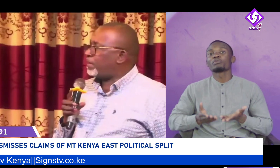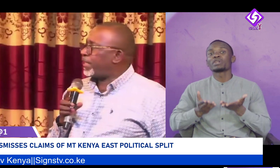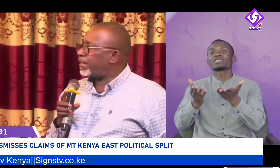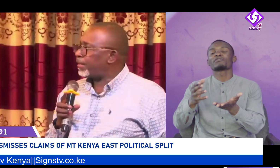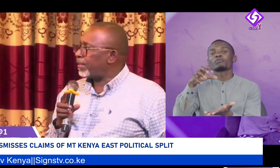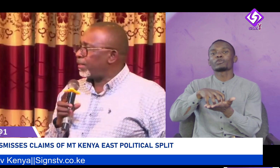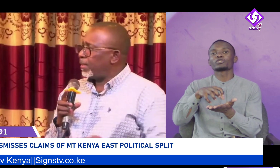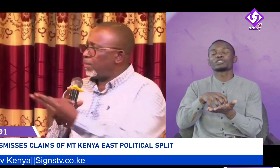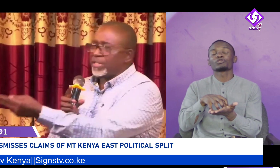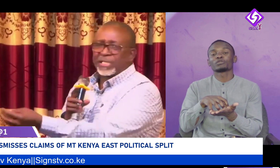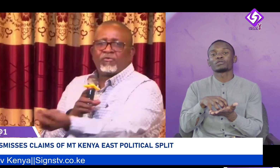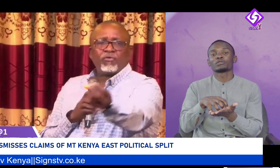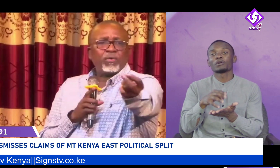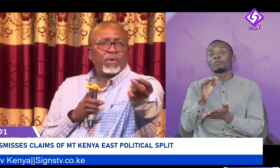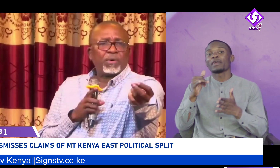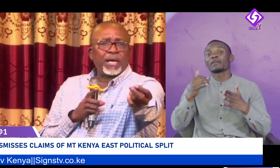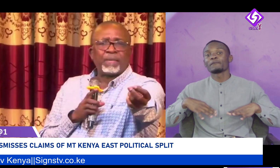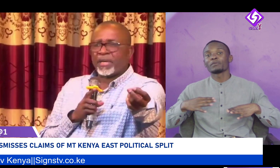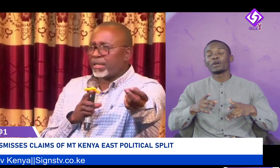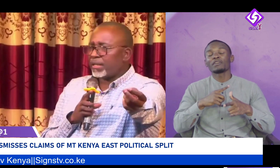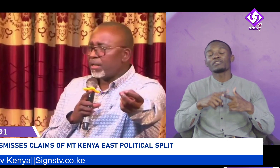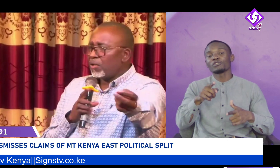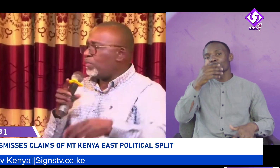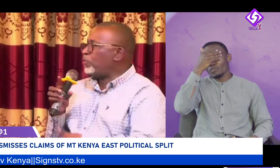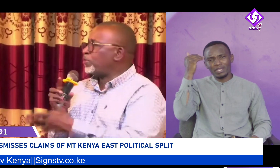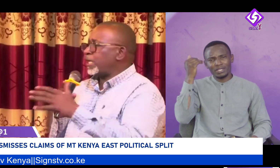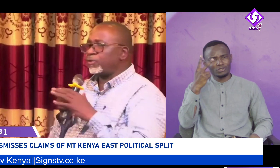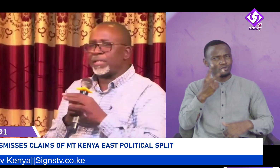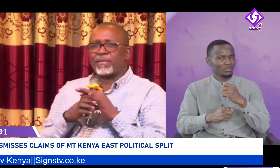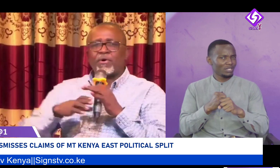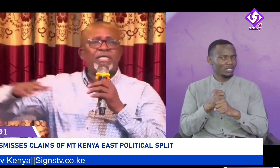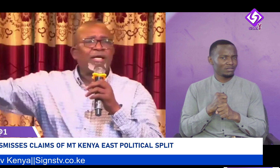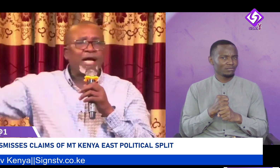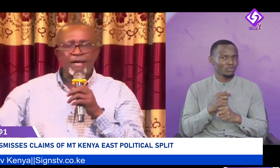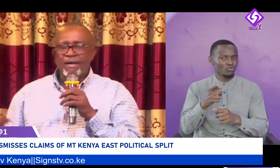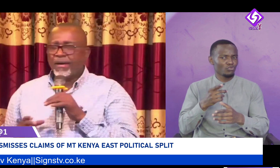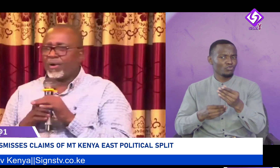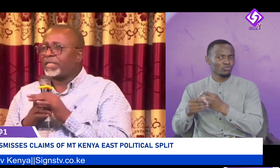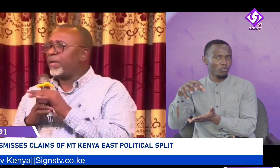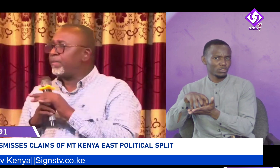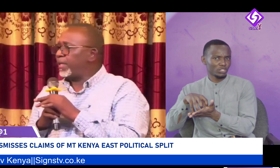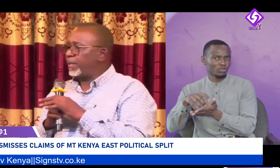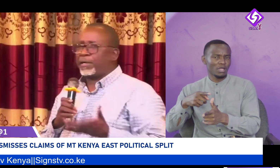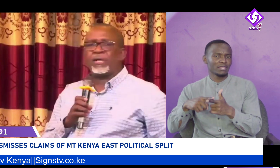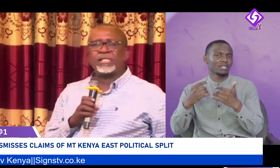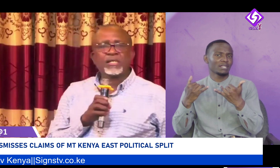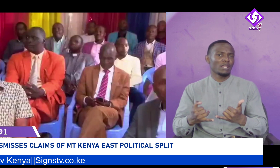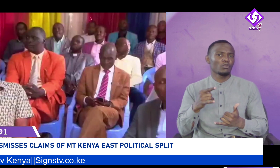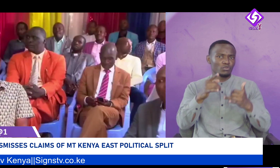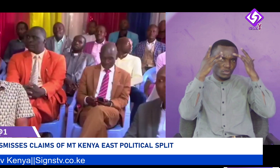mbele. Umesafu miaka 2. Umeuza kiti, umesema wacha kikae, wacha mimi nikae waziri. You have